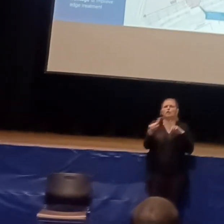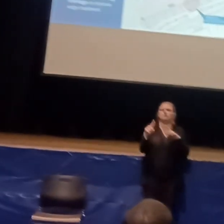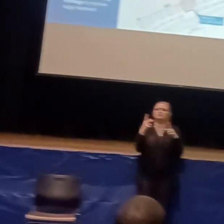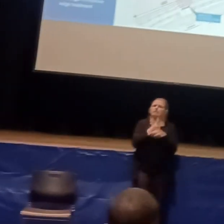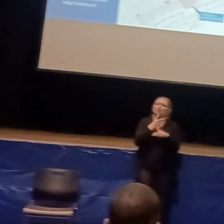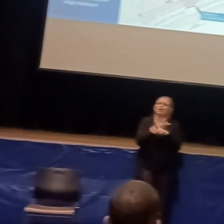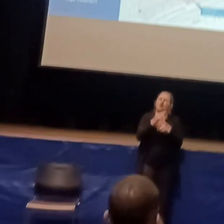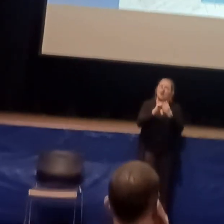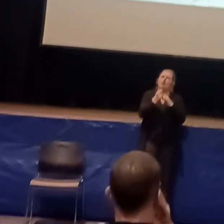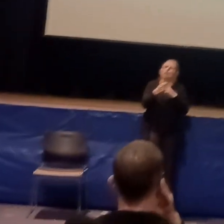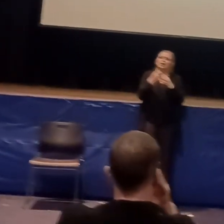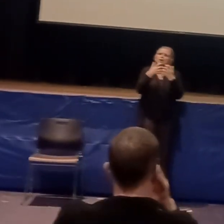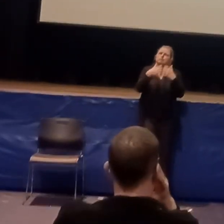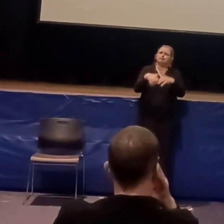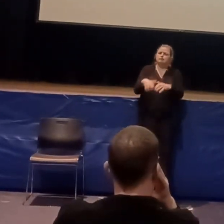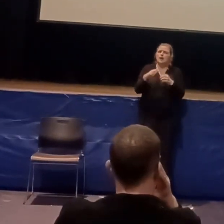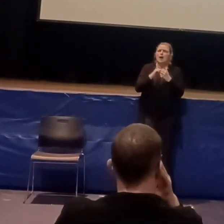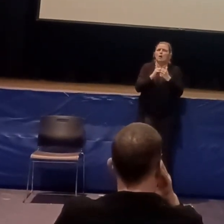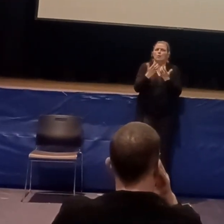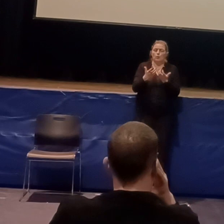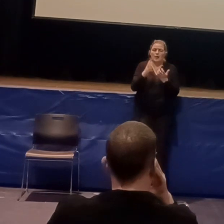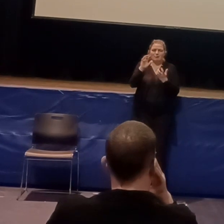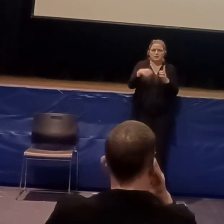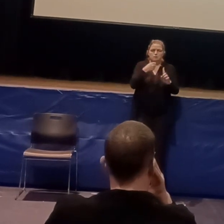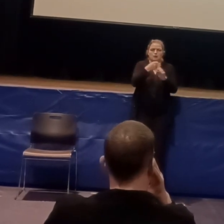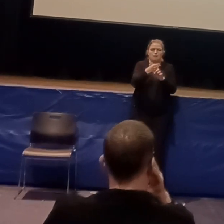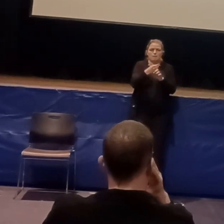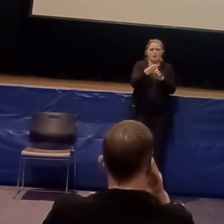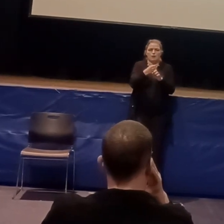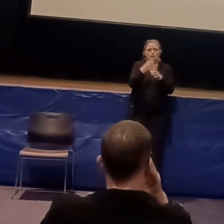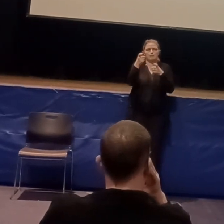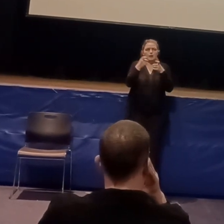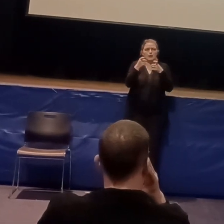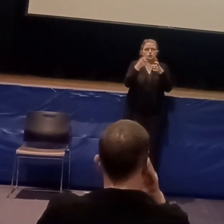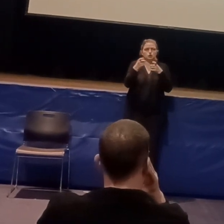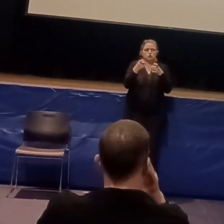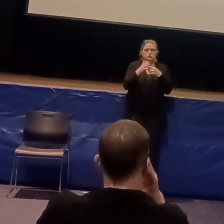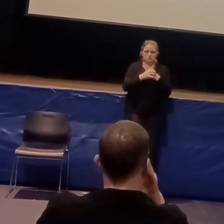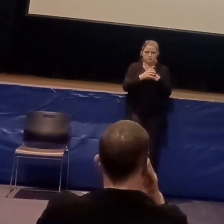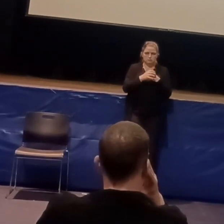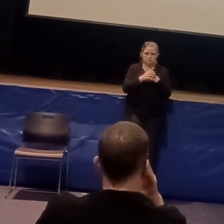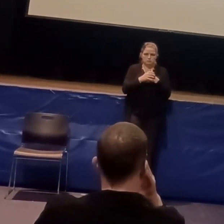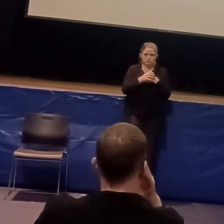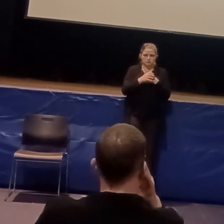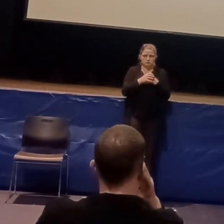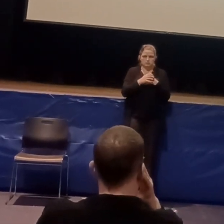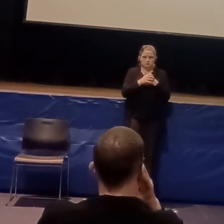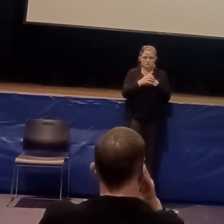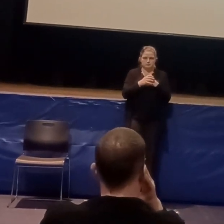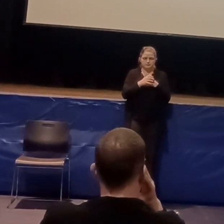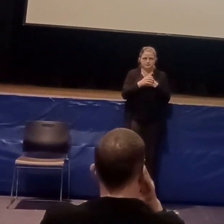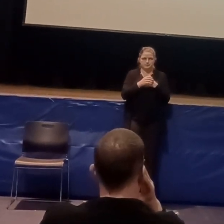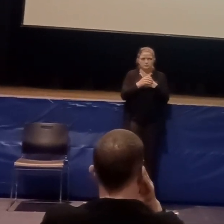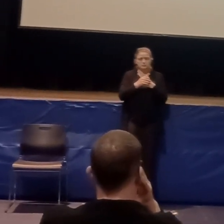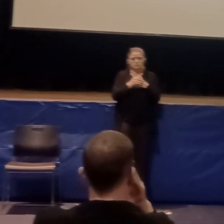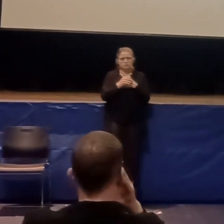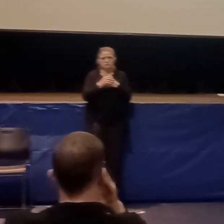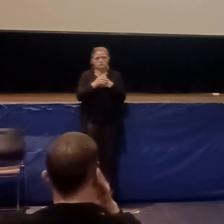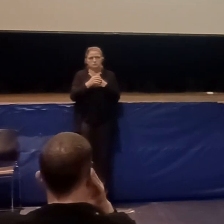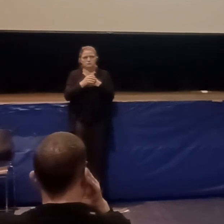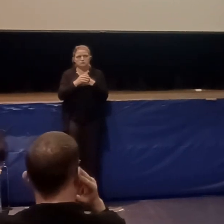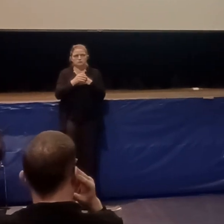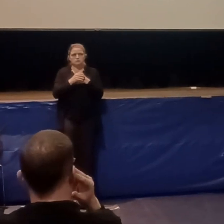how to make it work, and that's about impact mitigation. And I'm very,